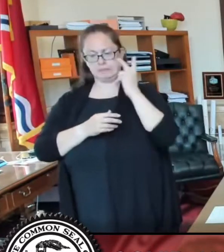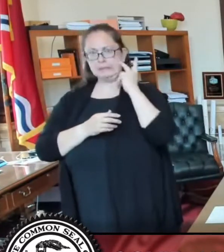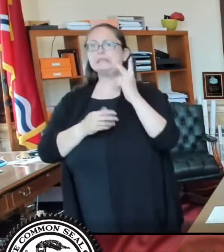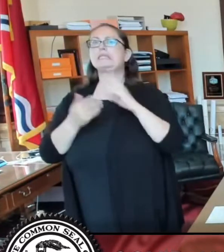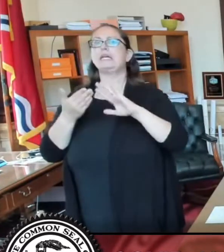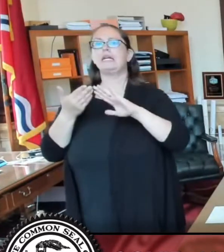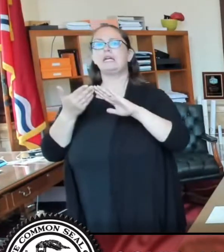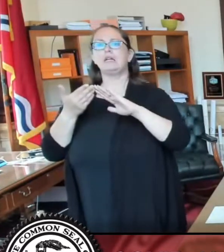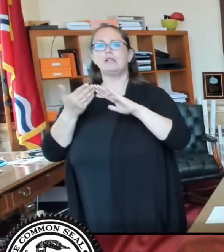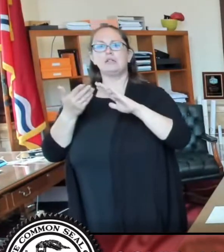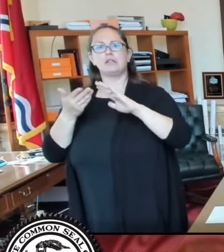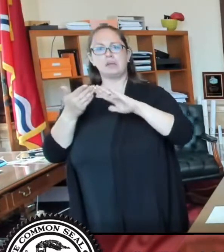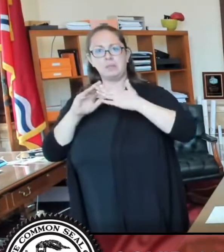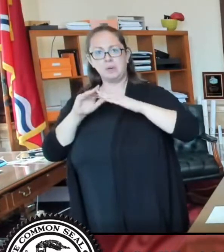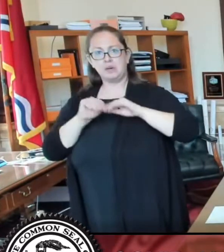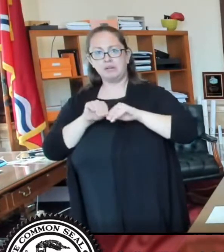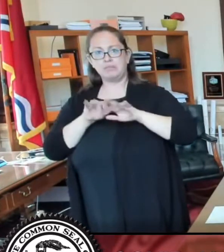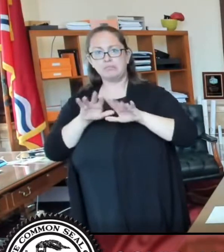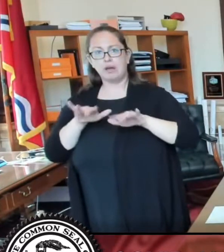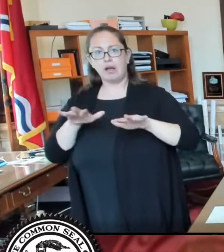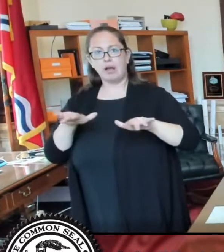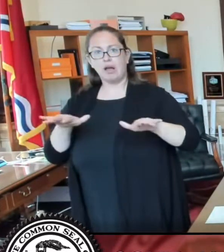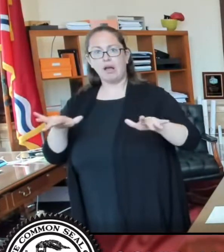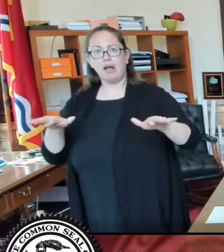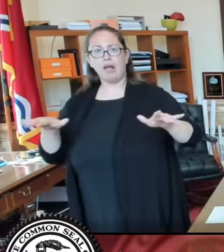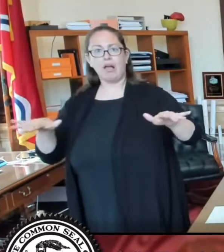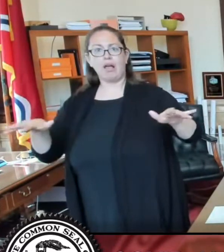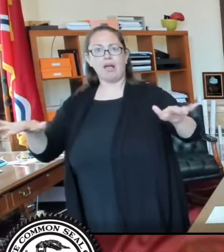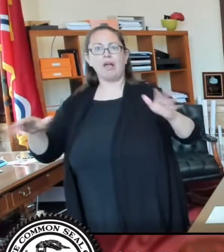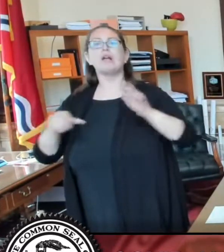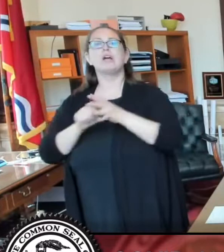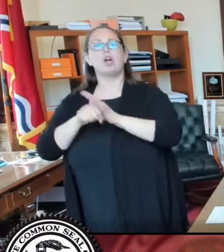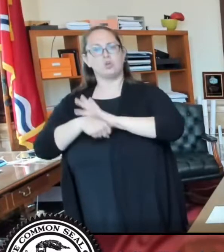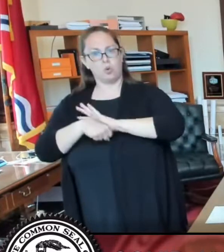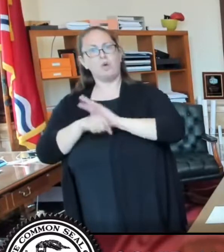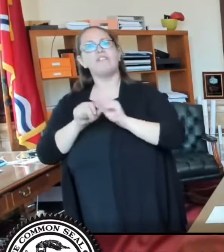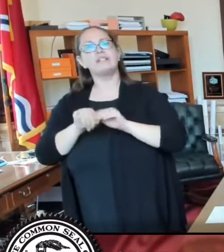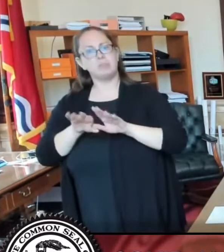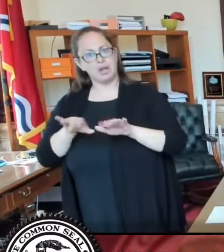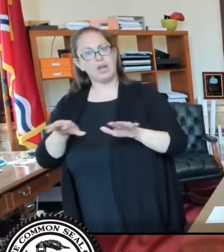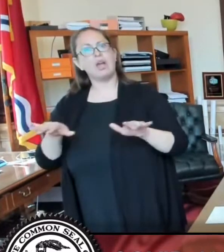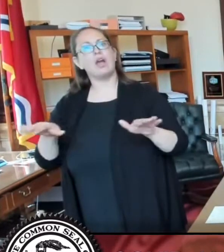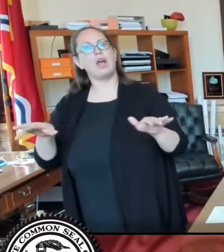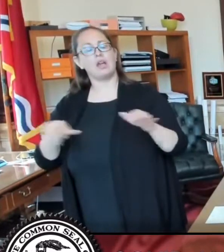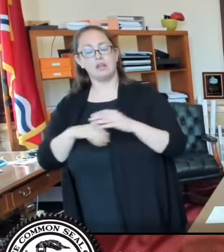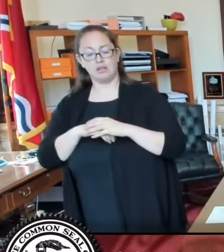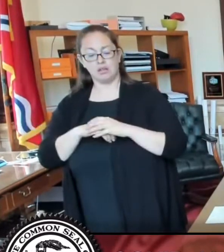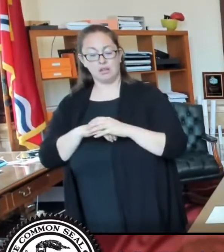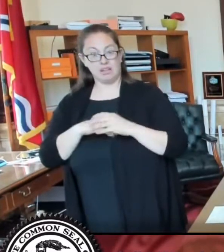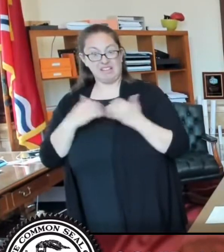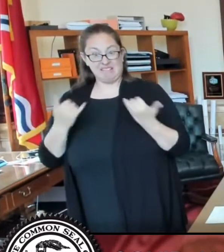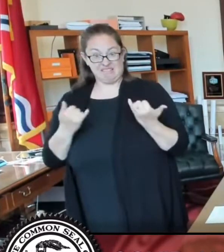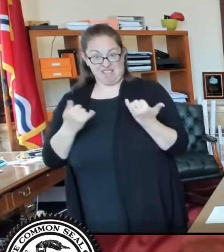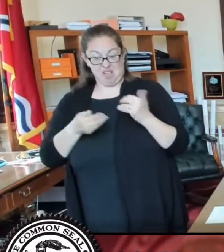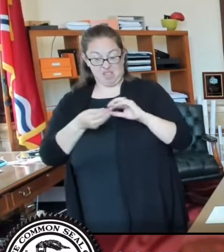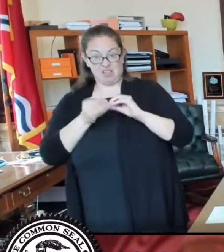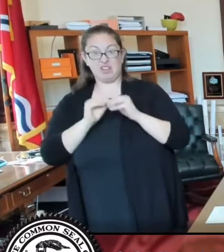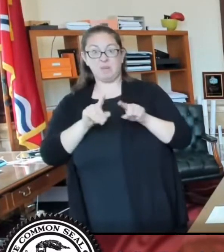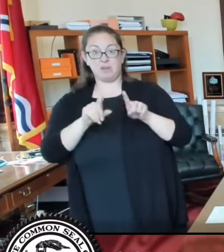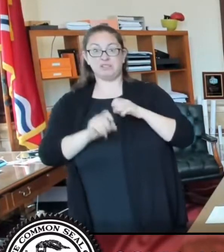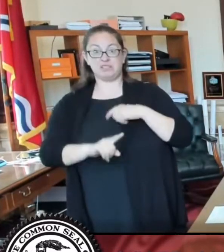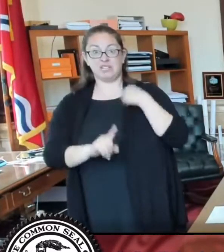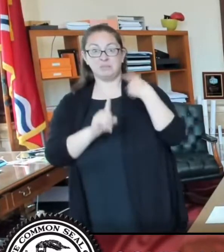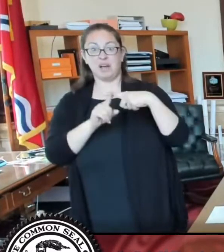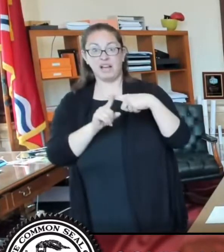We are continuing to have more and more cases. The number of cases that we're getting now is the age